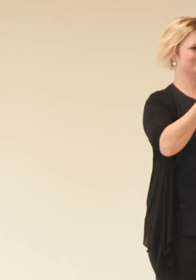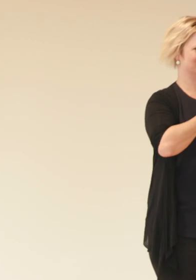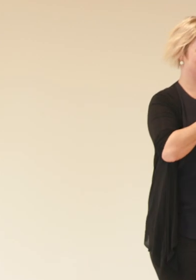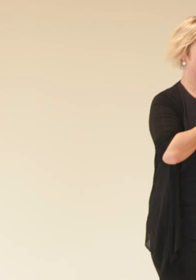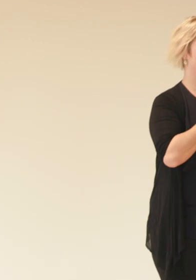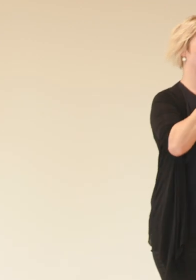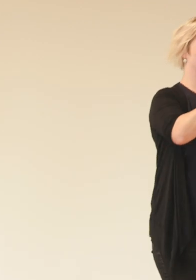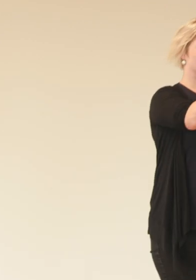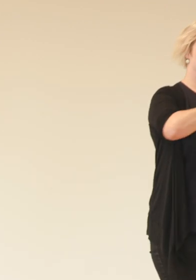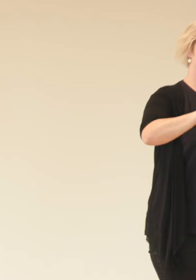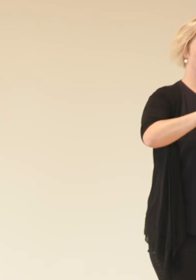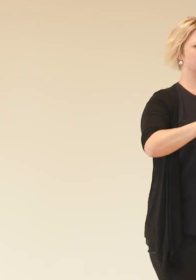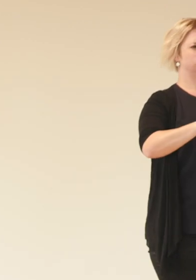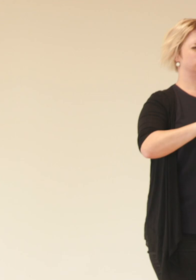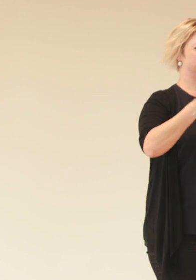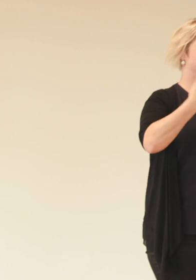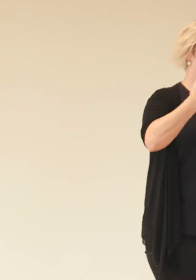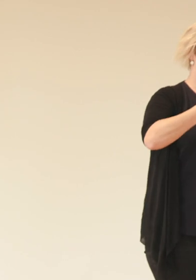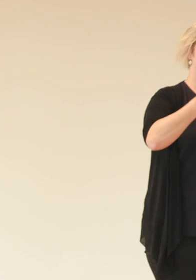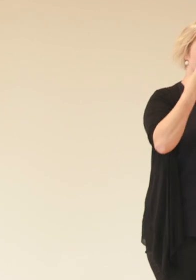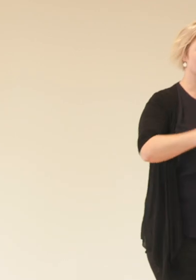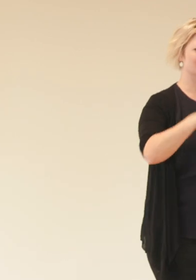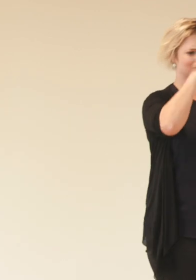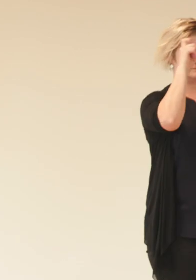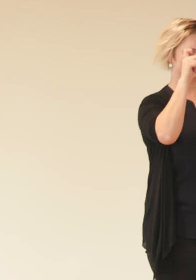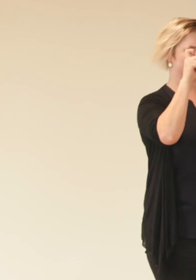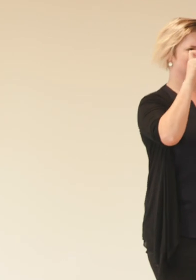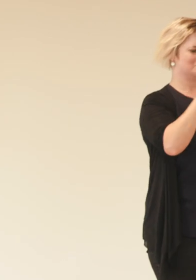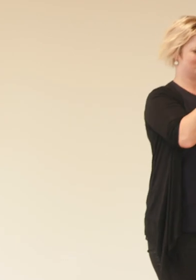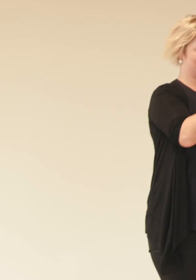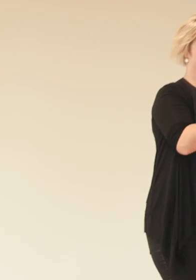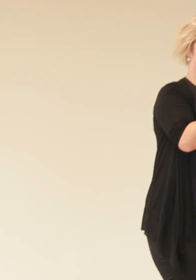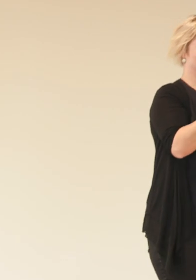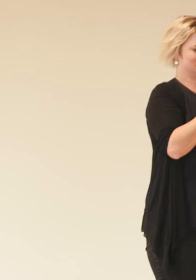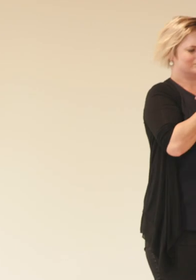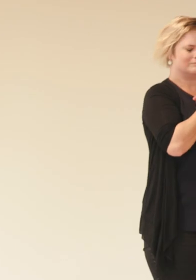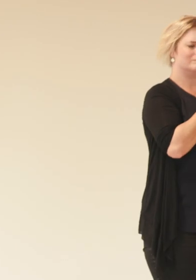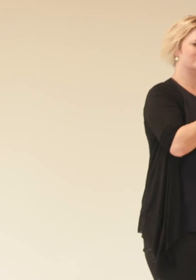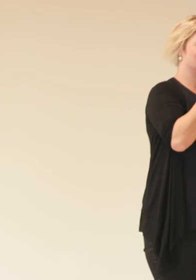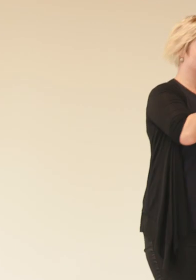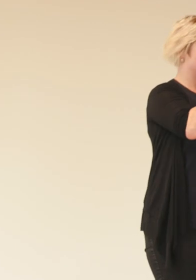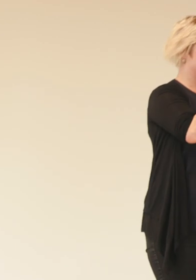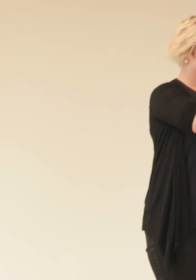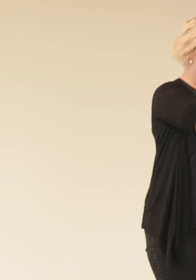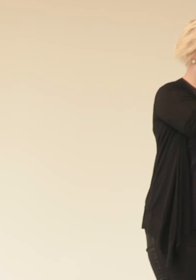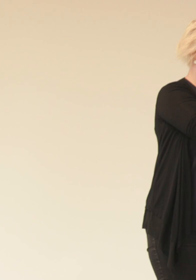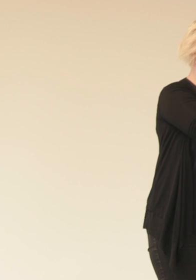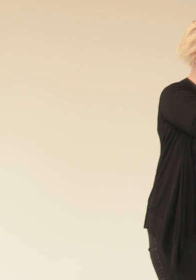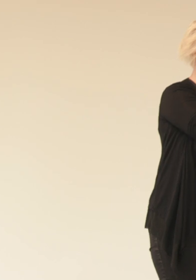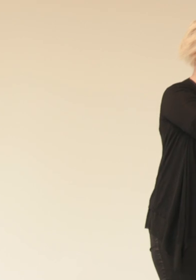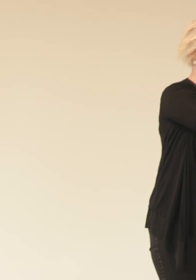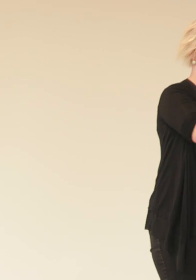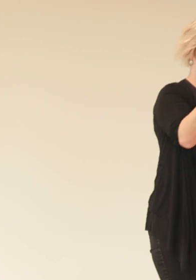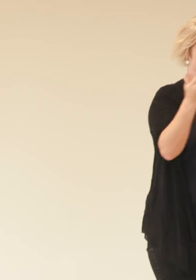transition because someone from the Dominican Republic that's this small coming to a country like this, that when I came here, I didn't speak any English. And trying to do